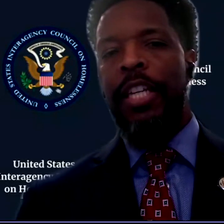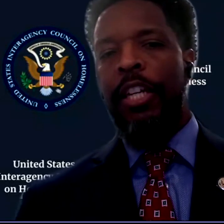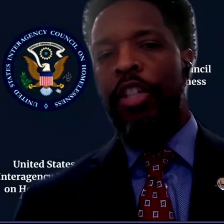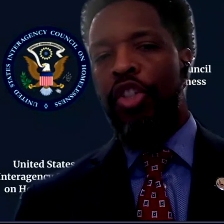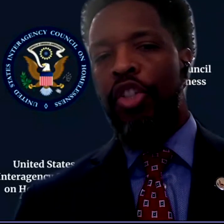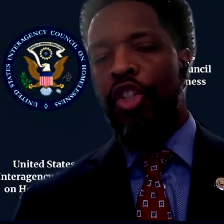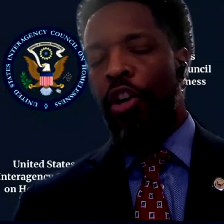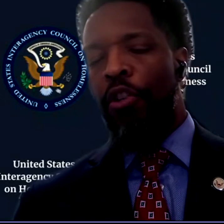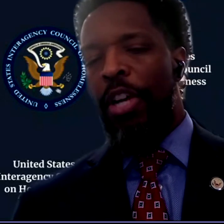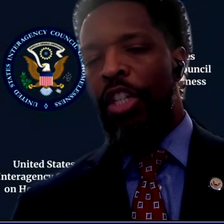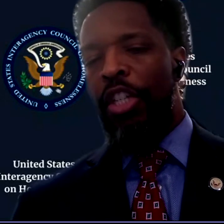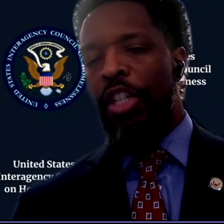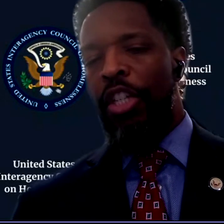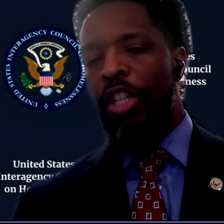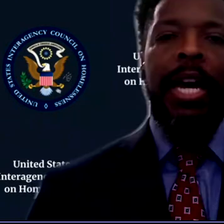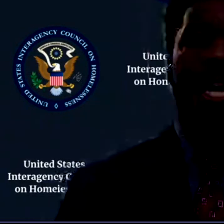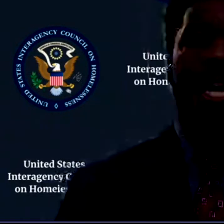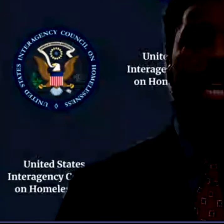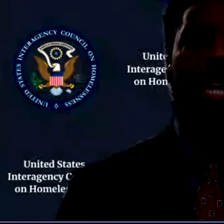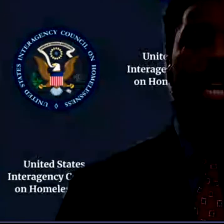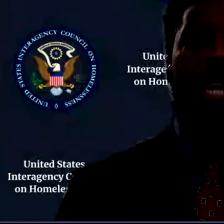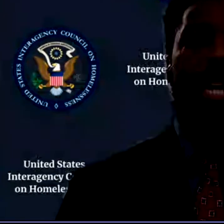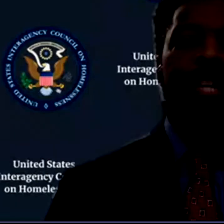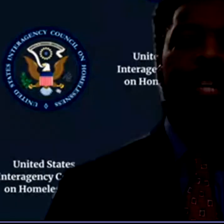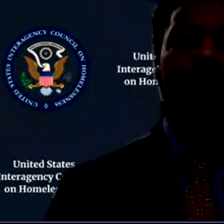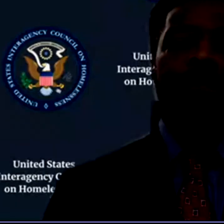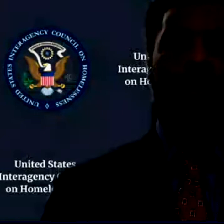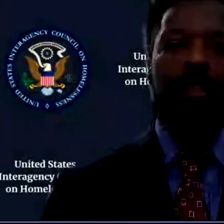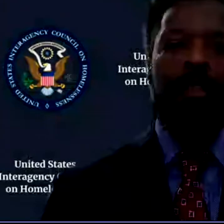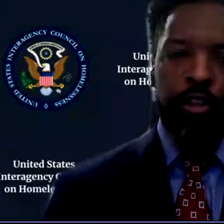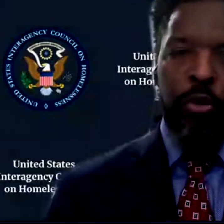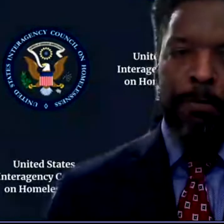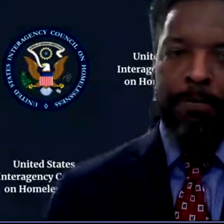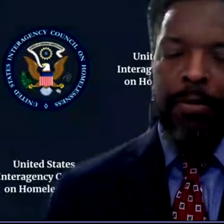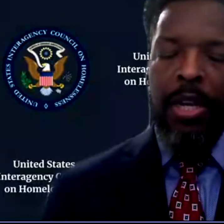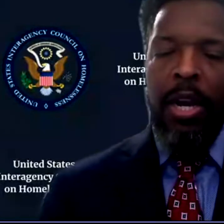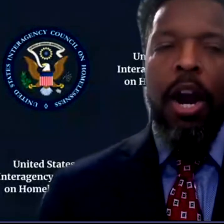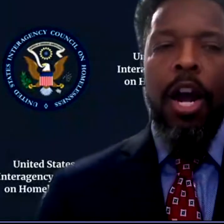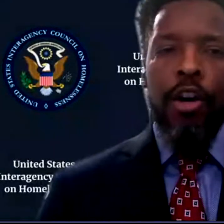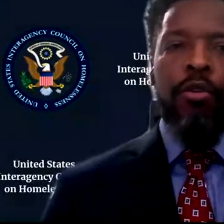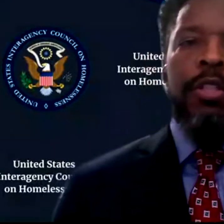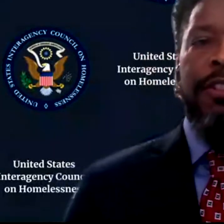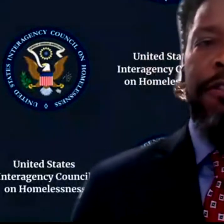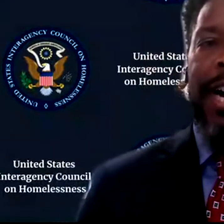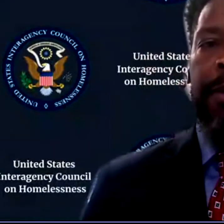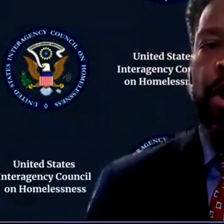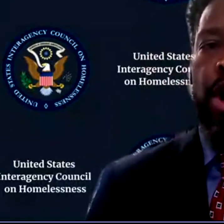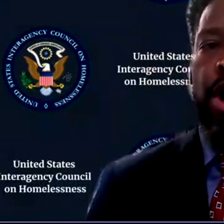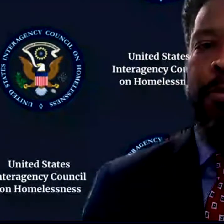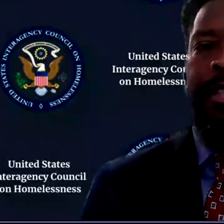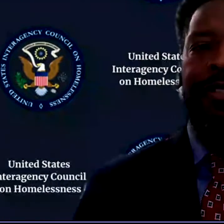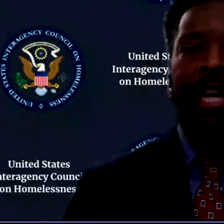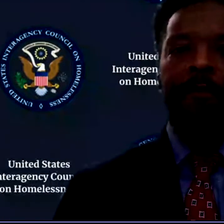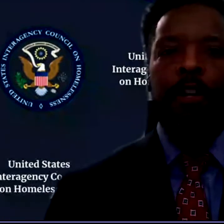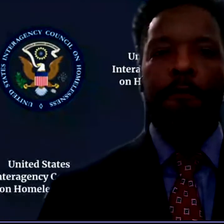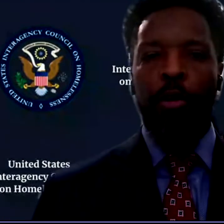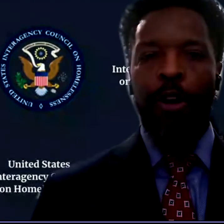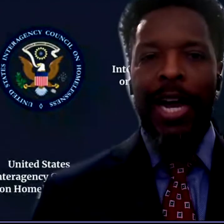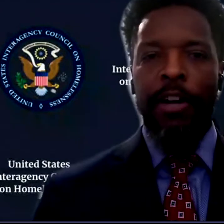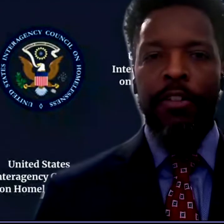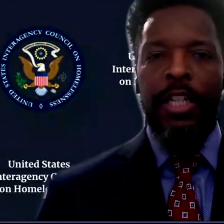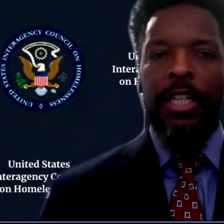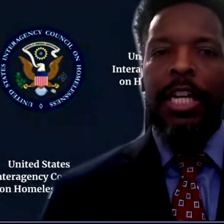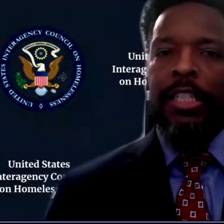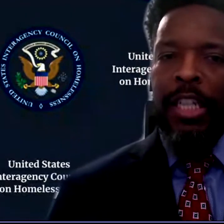once in a generation funding and to recognize the good work that they're doing. Our goal is to find permanent,